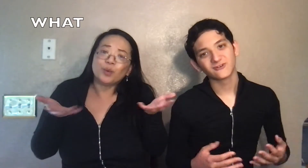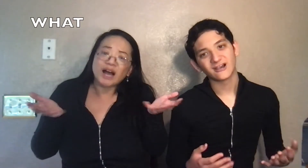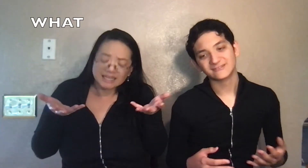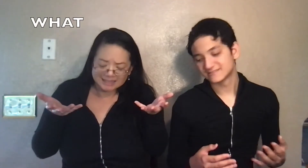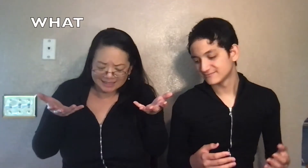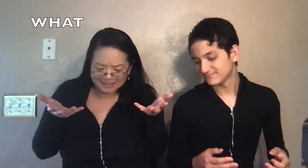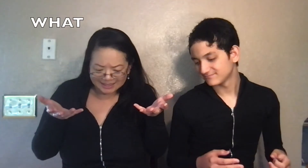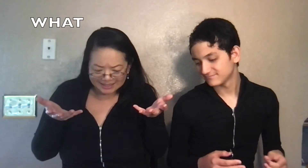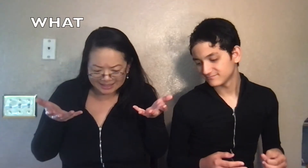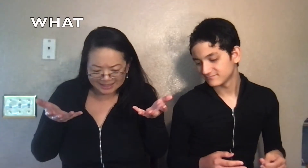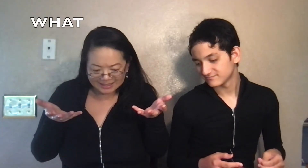What?